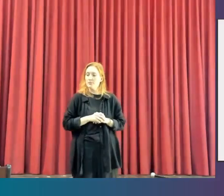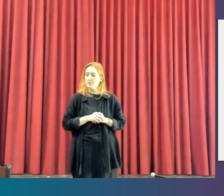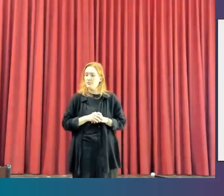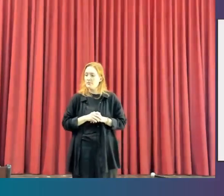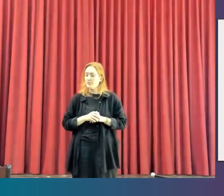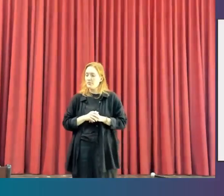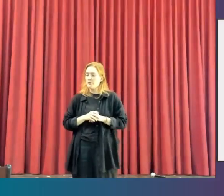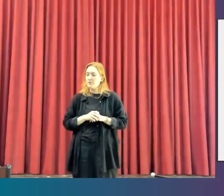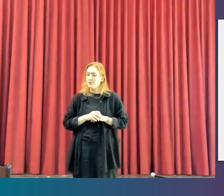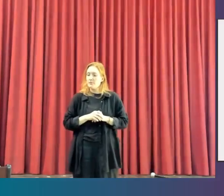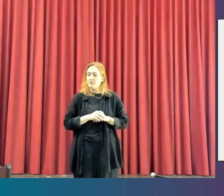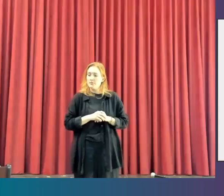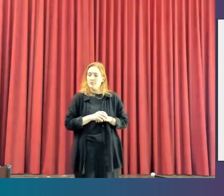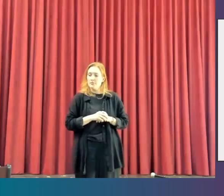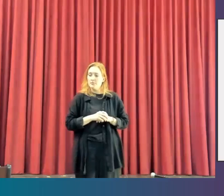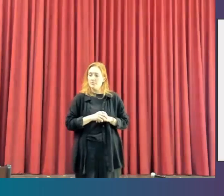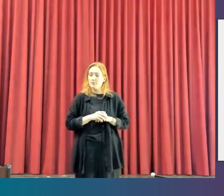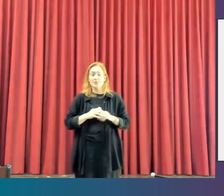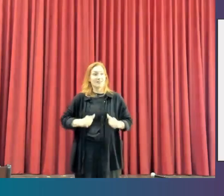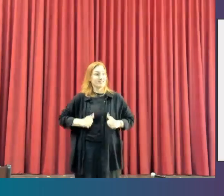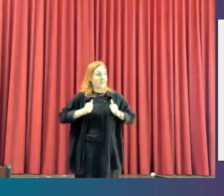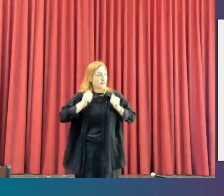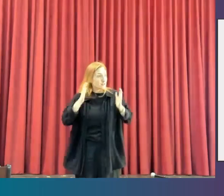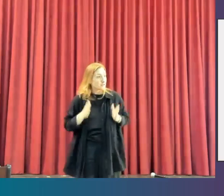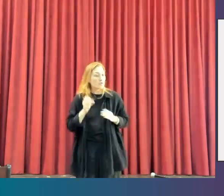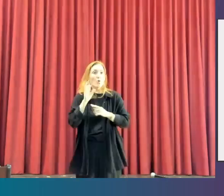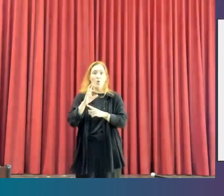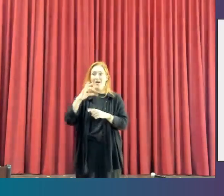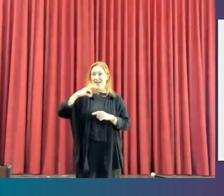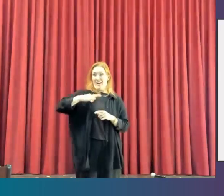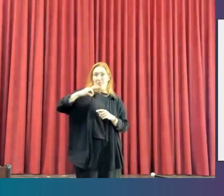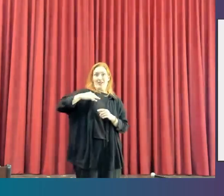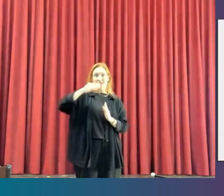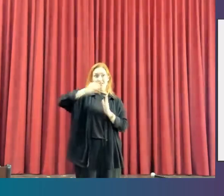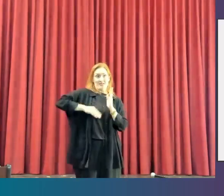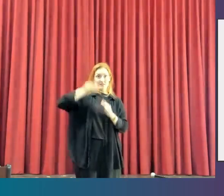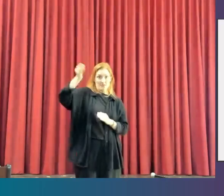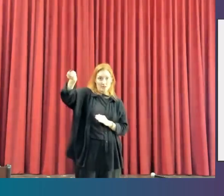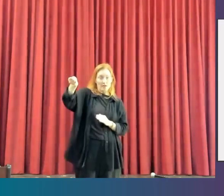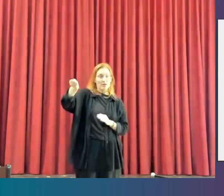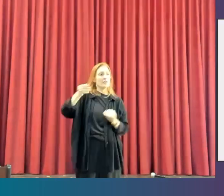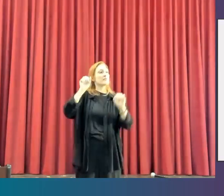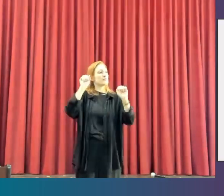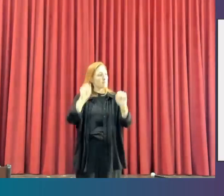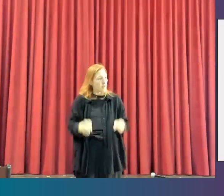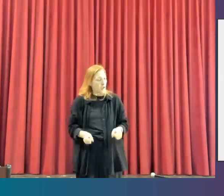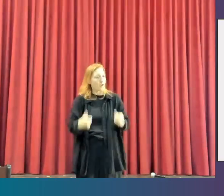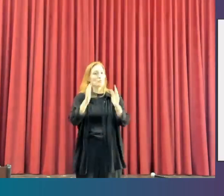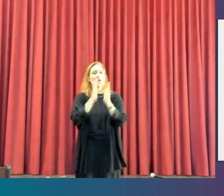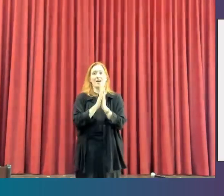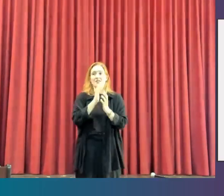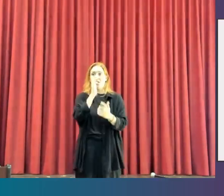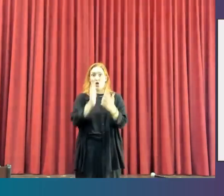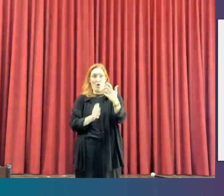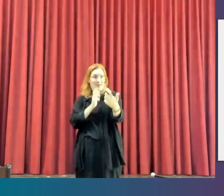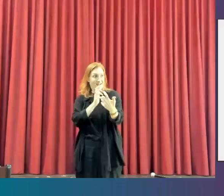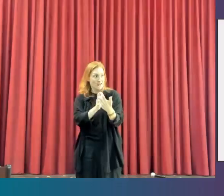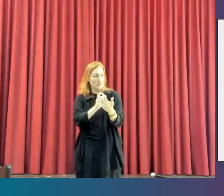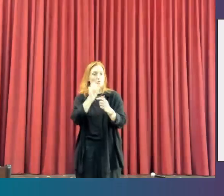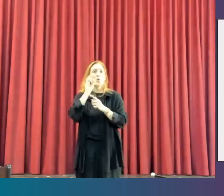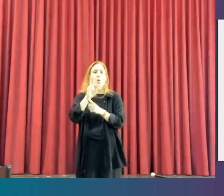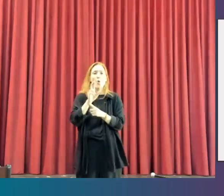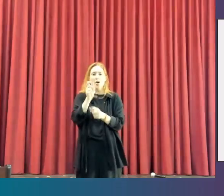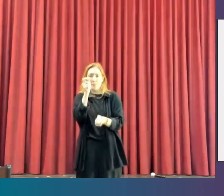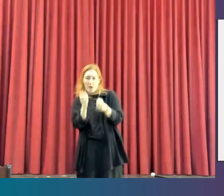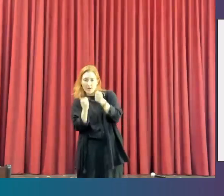And so tenants or applicants with disabilities can request accommodations and modifications in